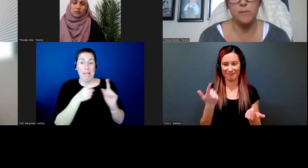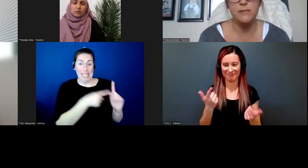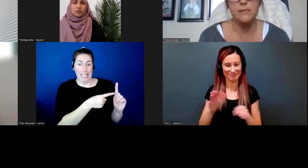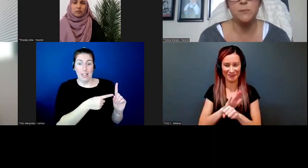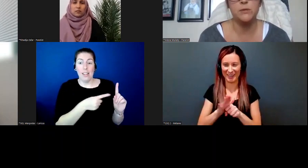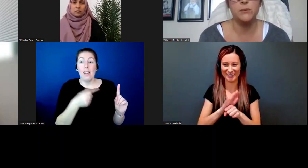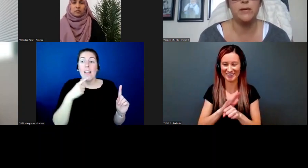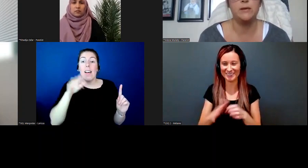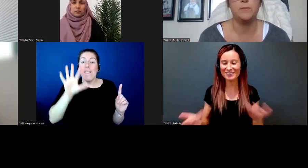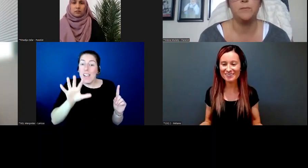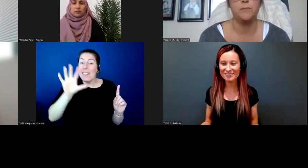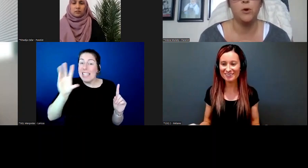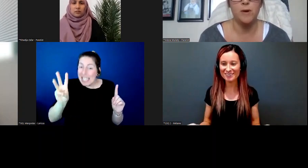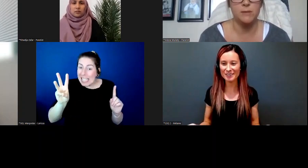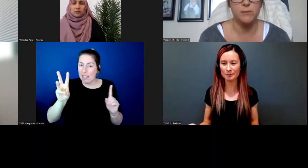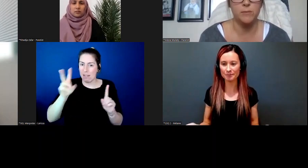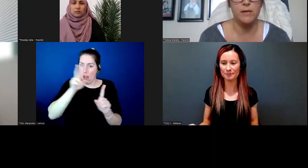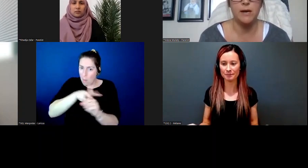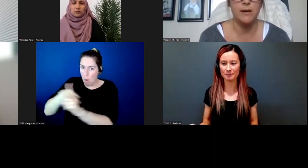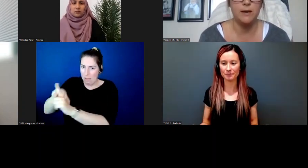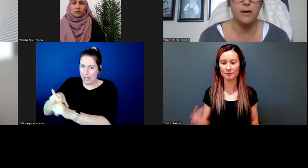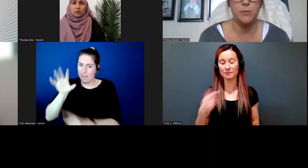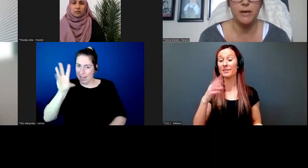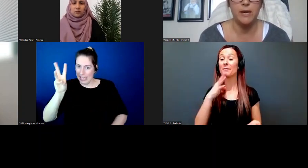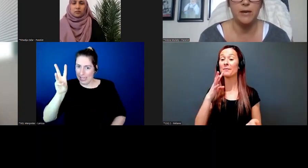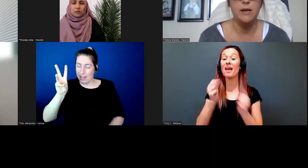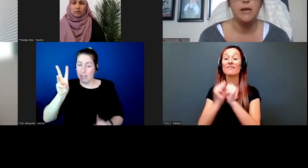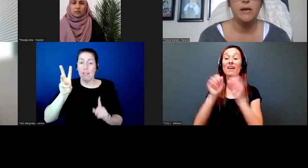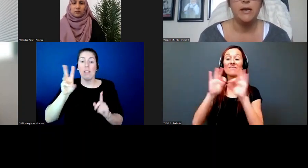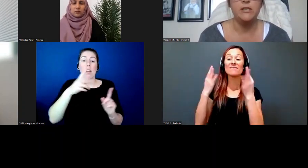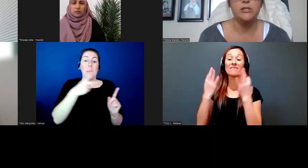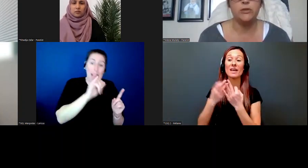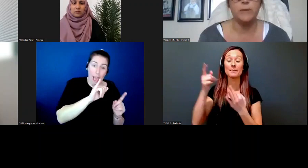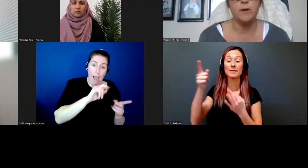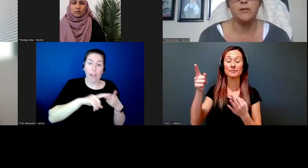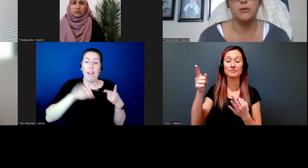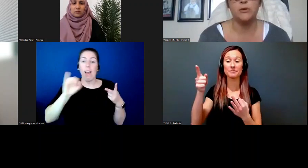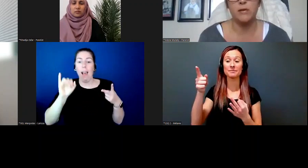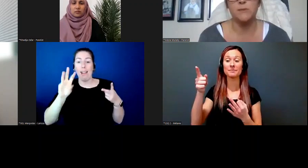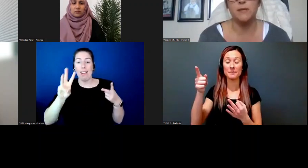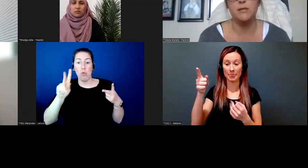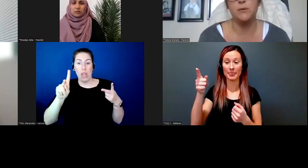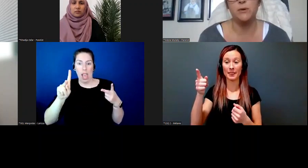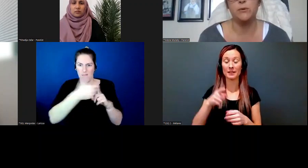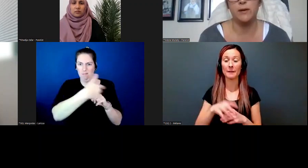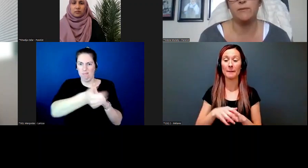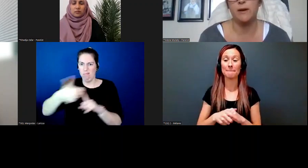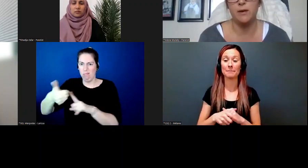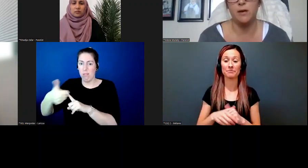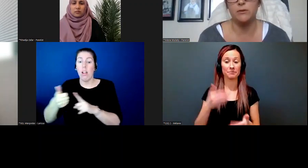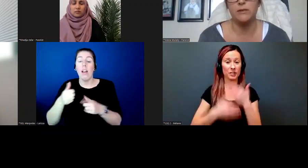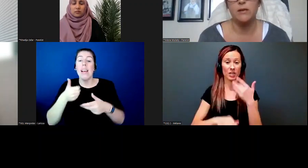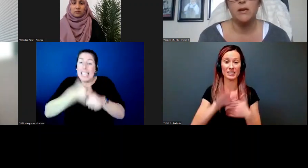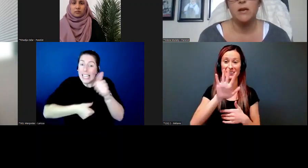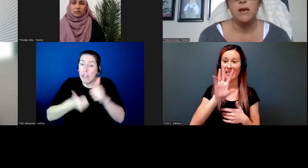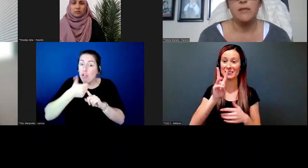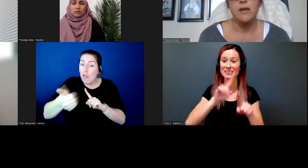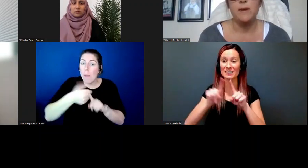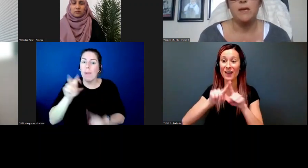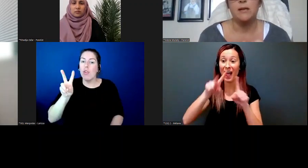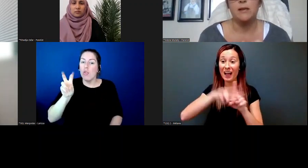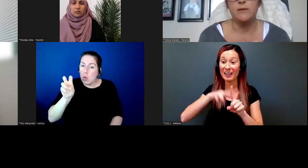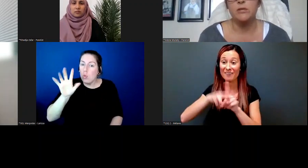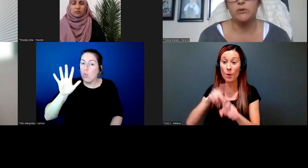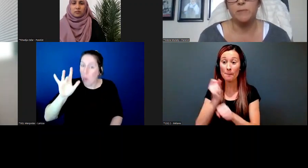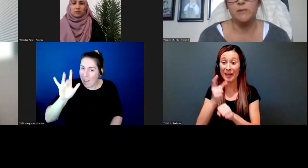total appointments between home hospital and PEI and the IWK. Each trip cost her approximately $225, and